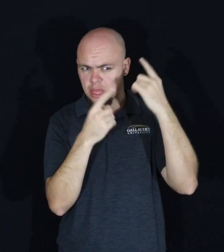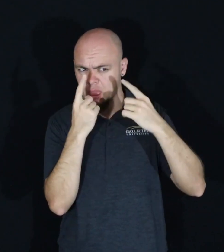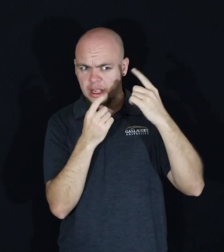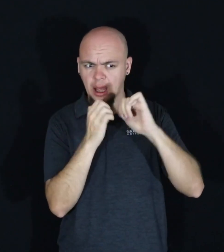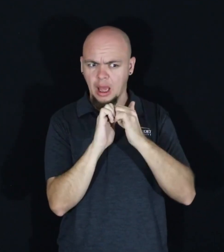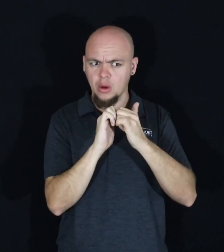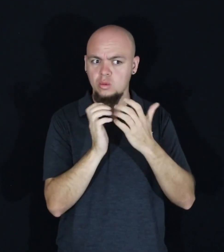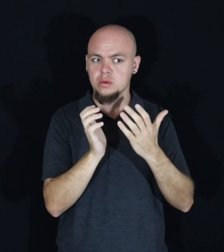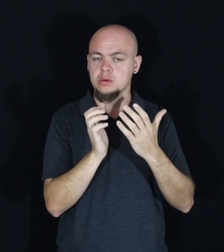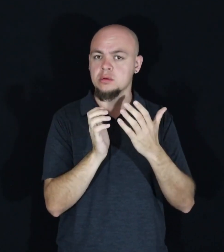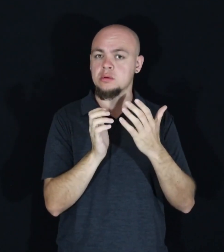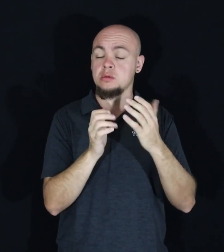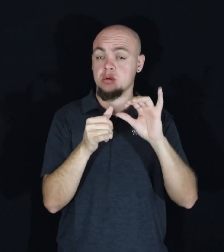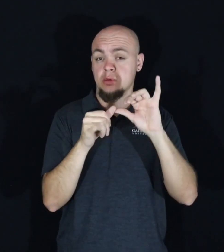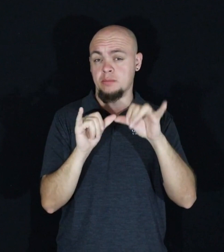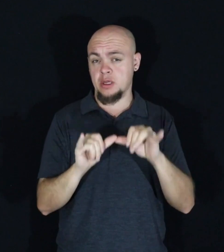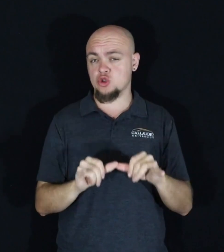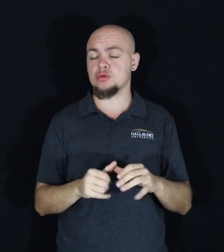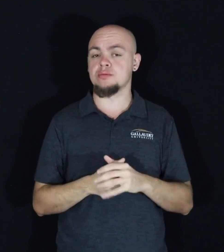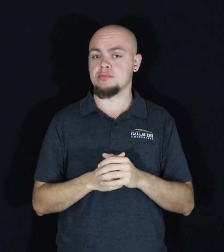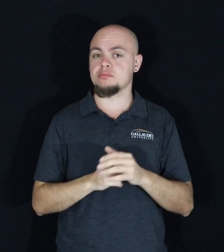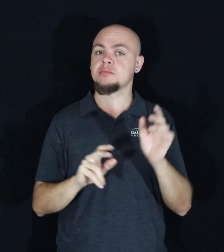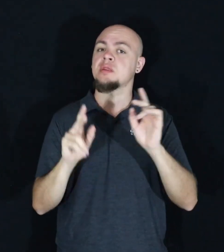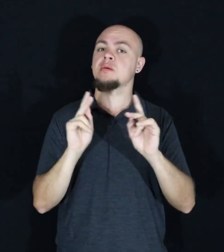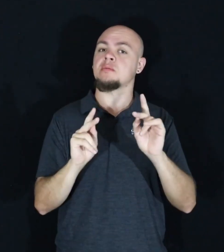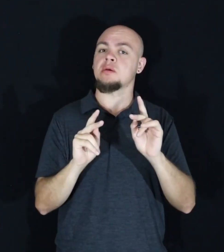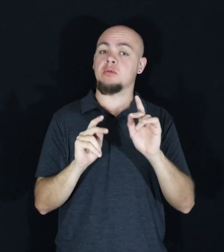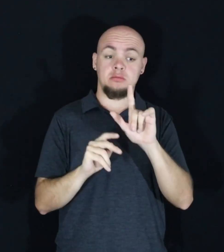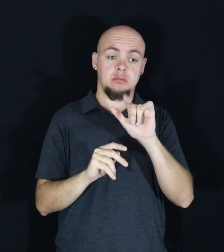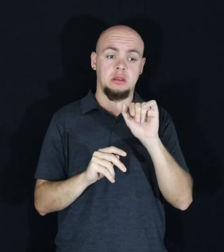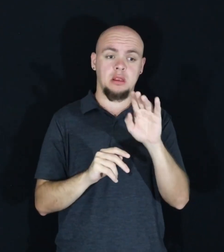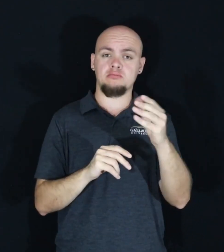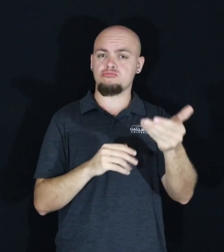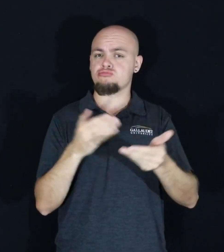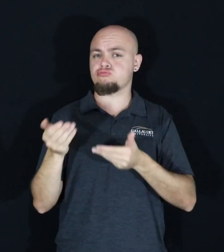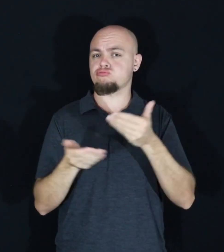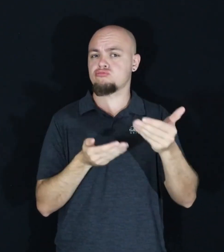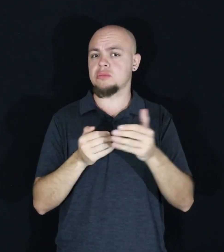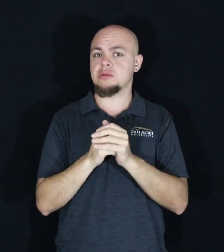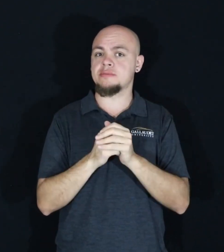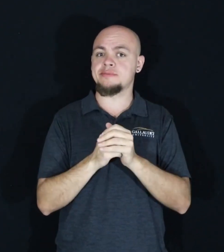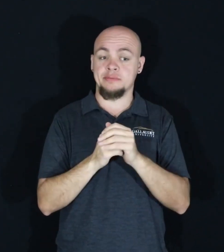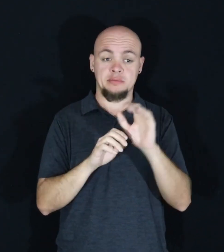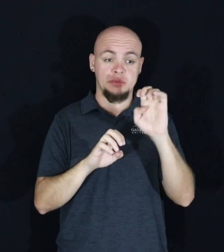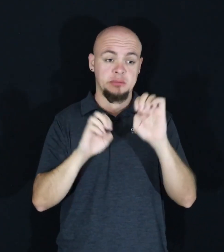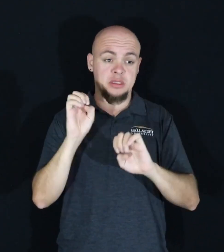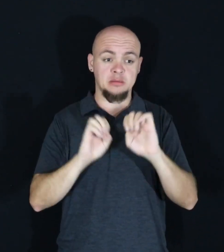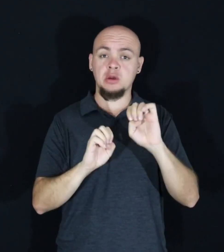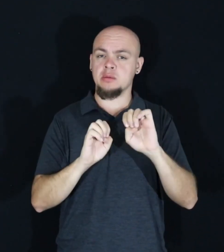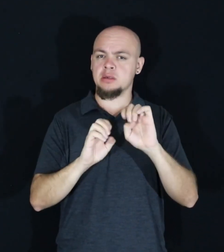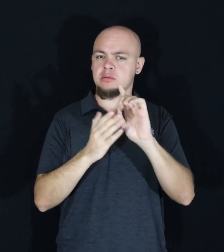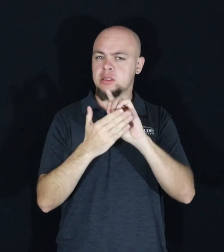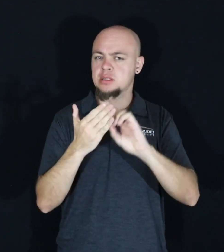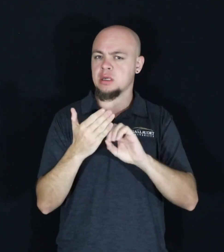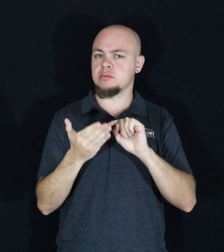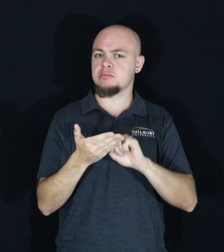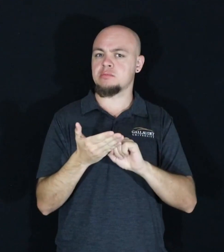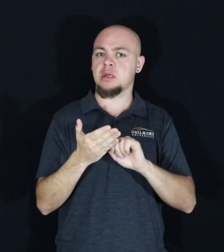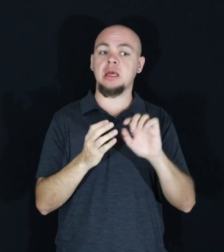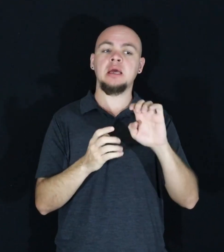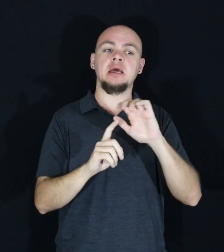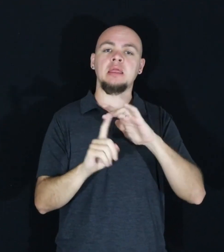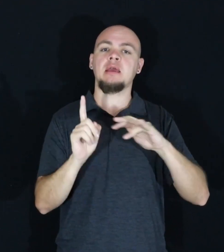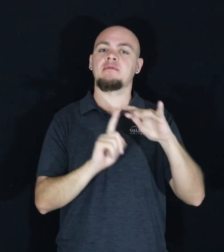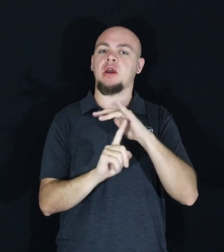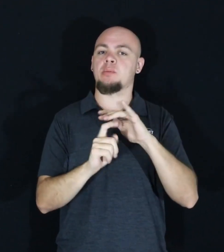So we started measuring. We invited people in our lab, and we designed the experiment in a way that environment